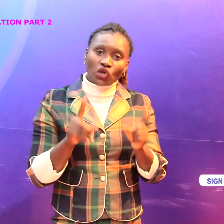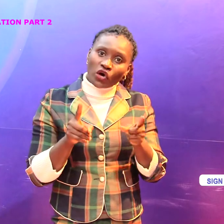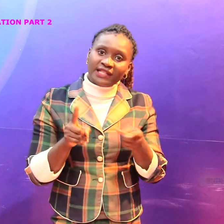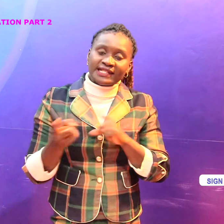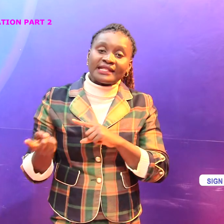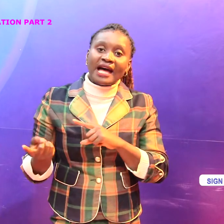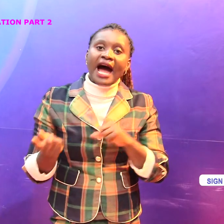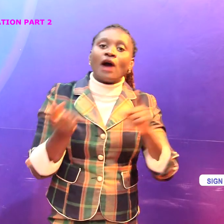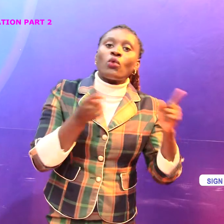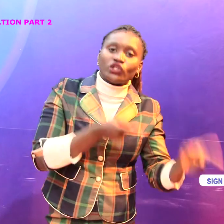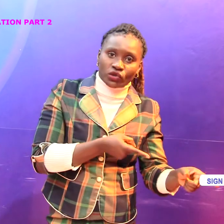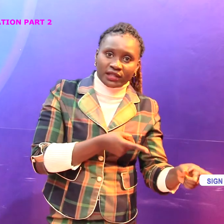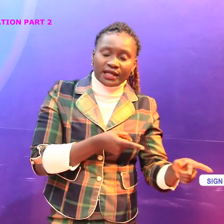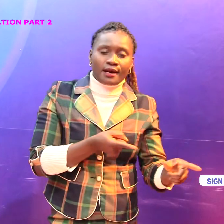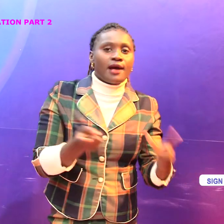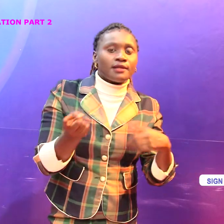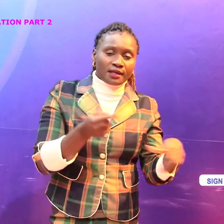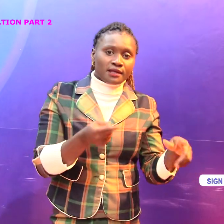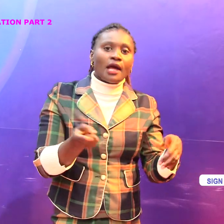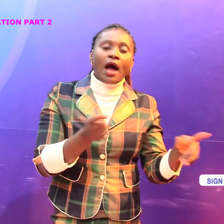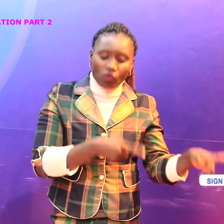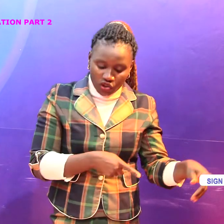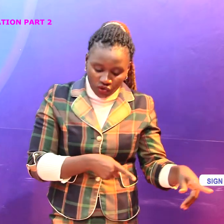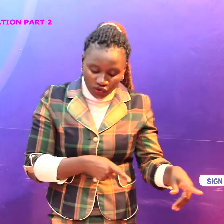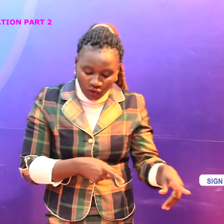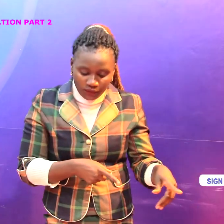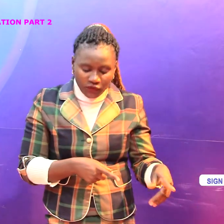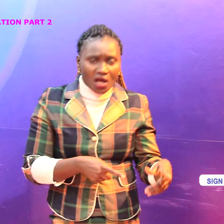show it is a question. It is a question. So,